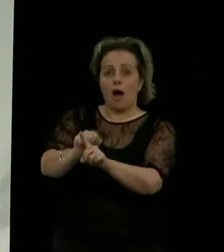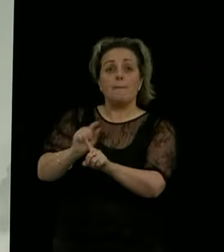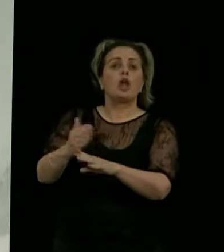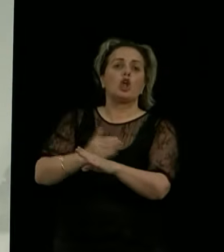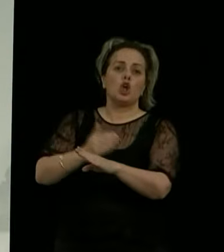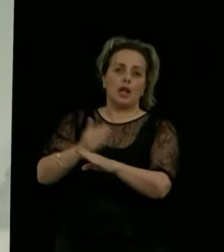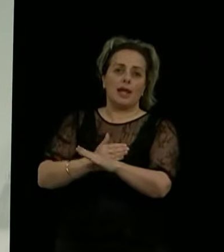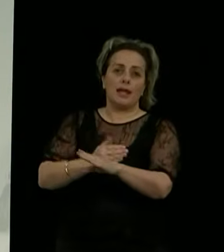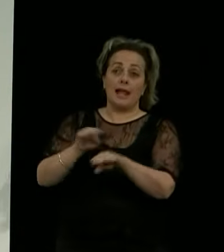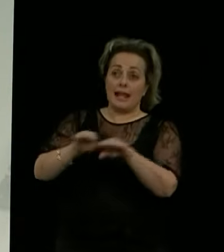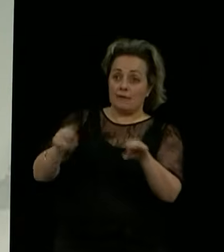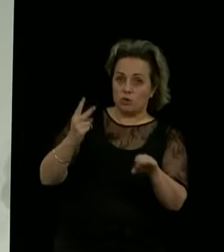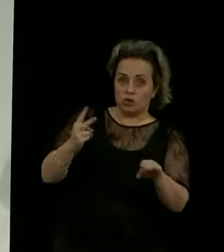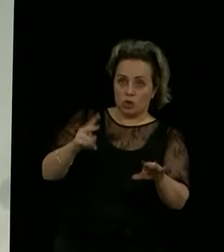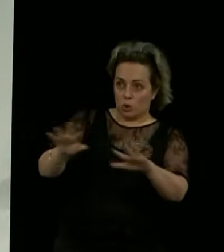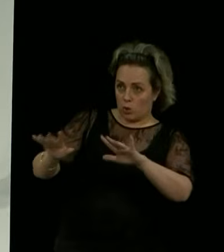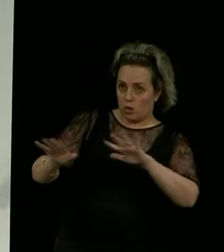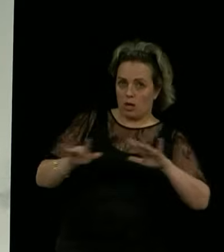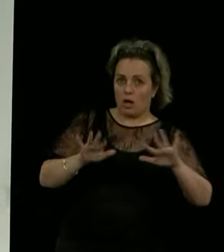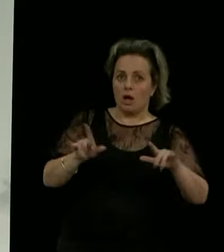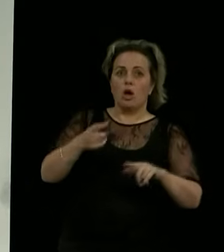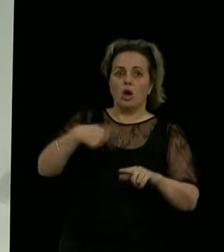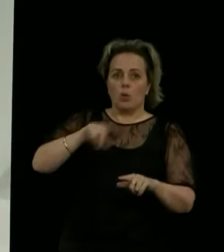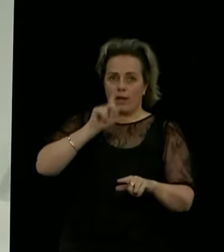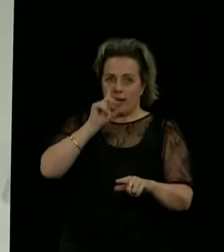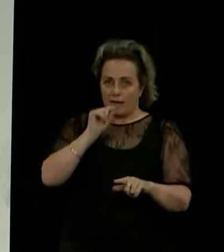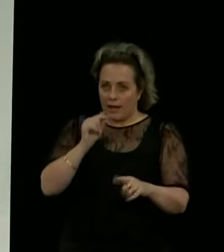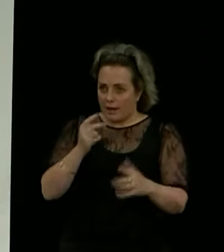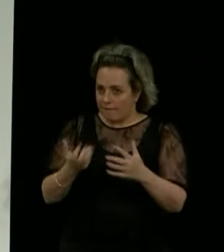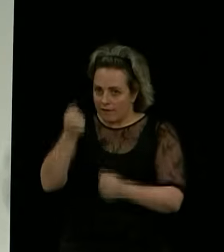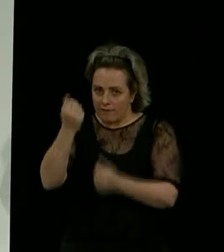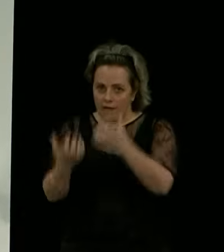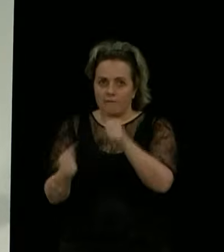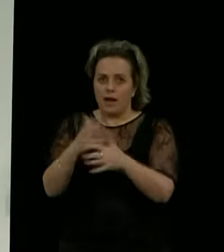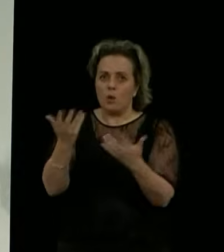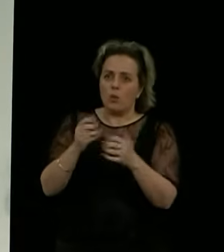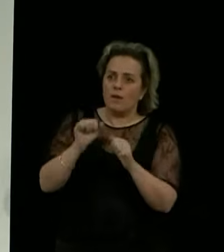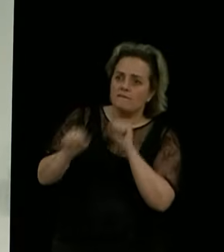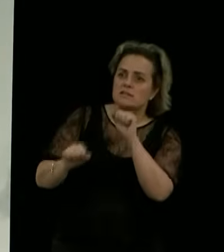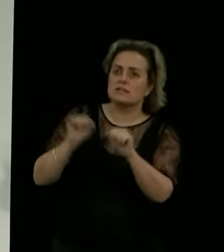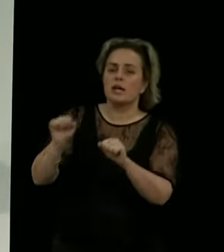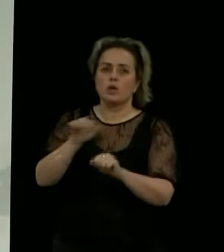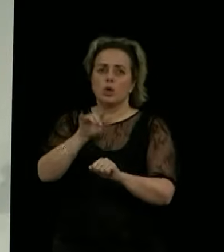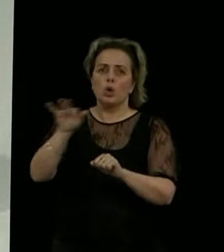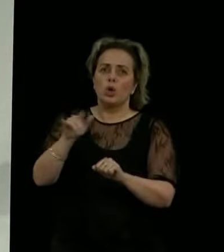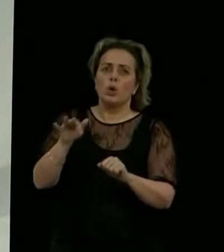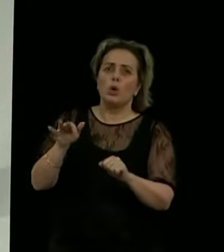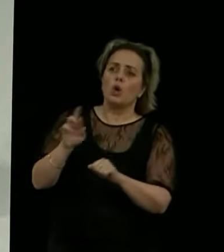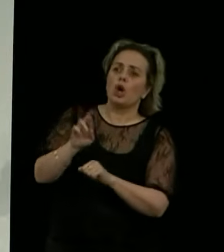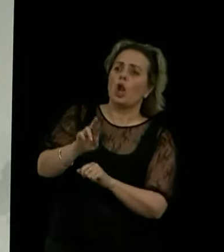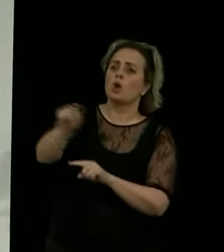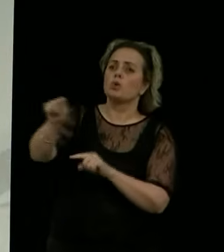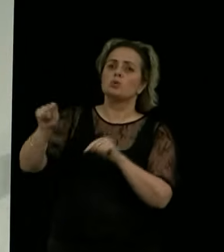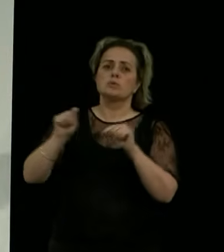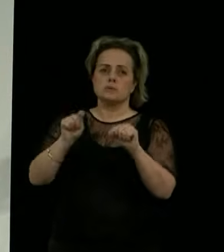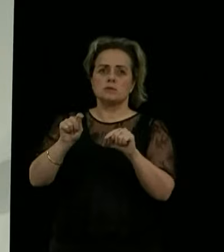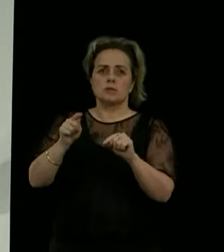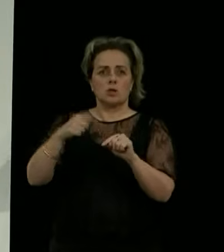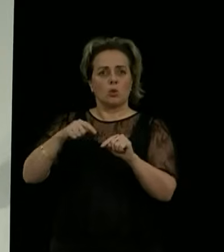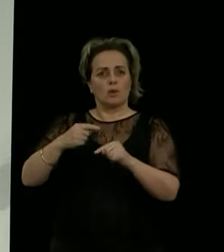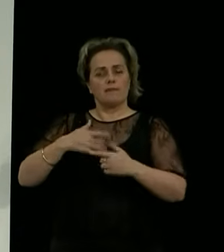level 2 restrictions, we felt confident to contact trace that without restrictions applying. The same holds for the South Island. So level